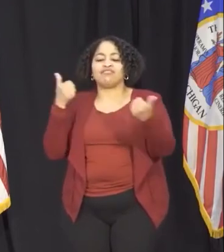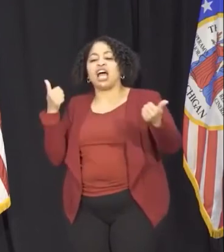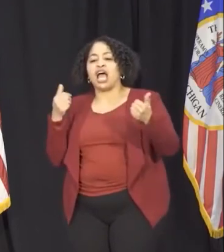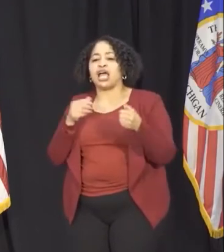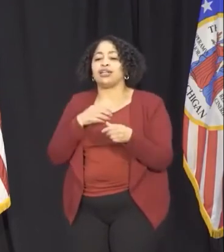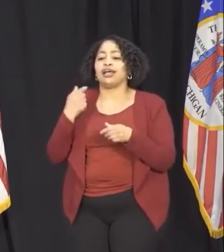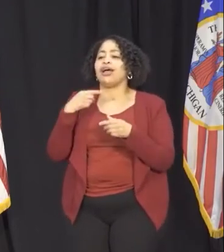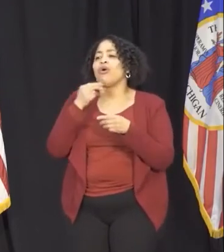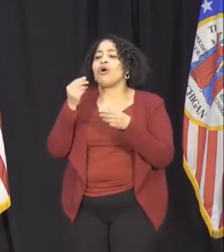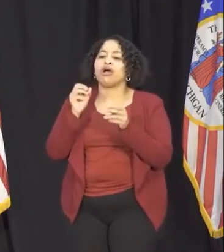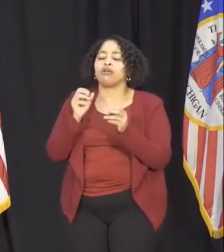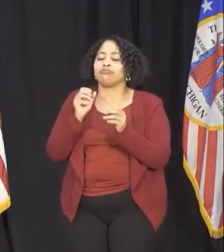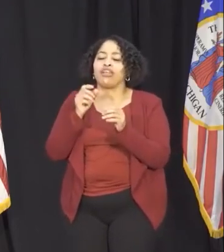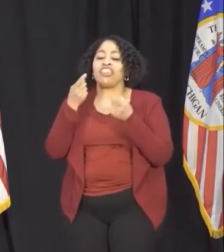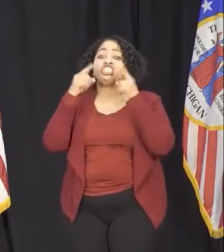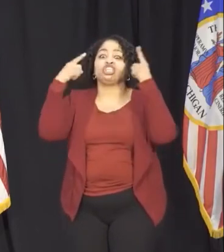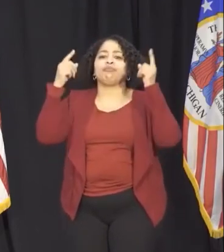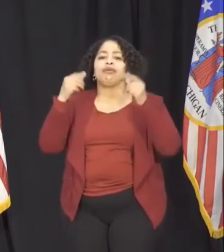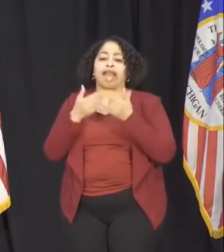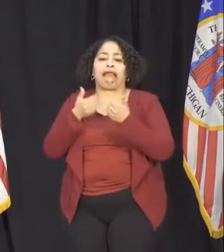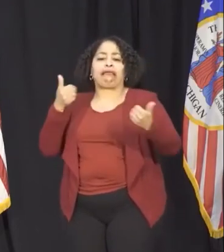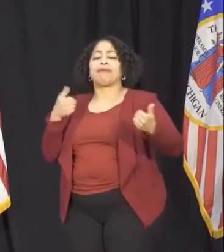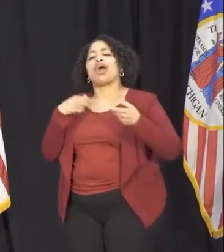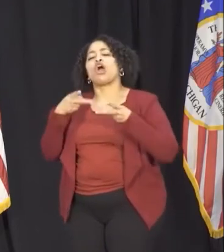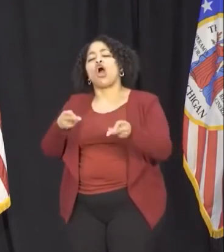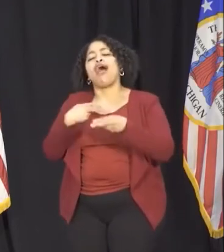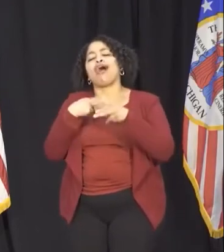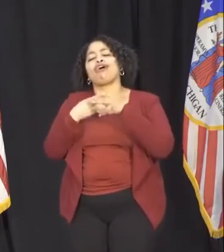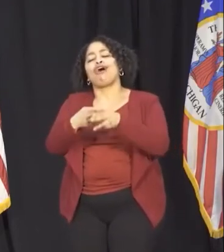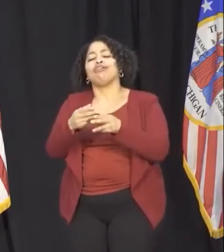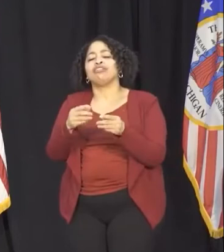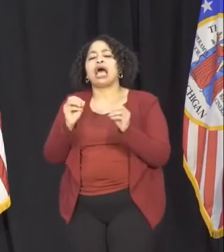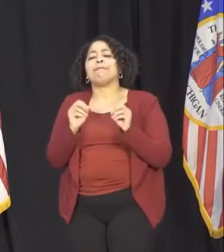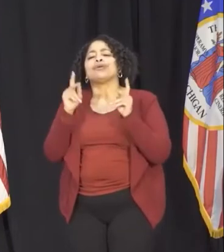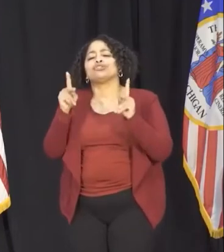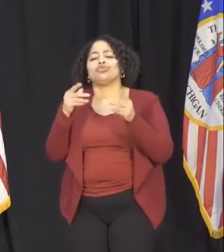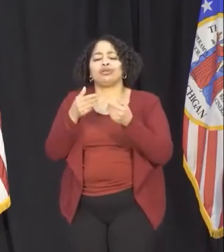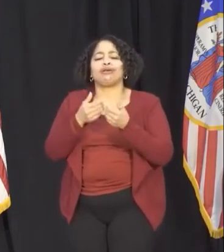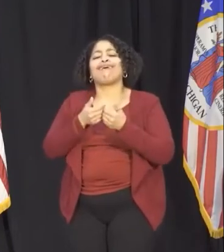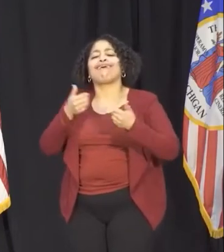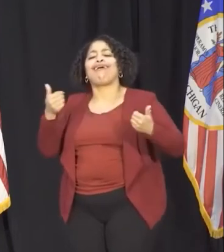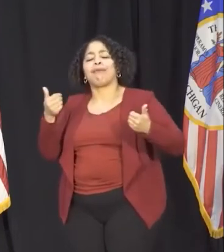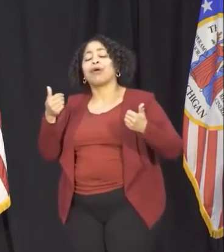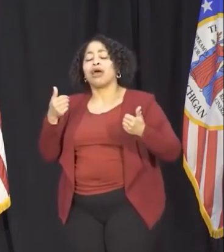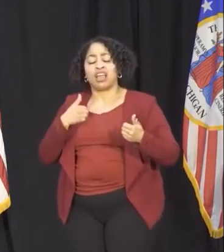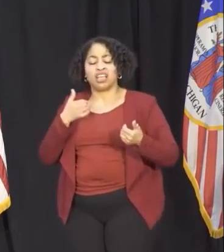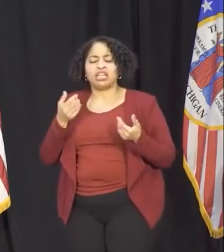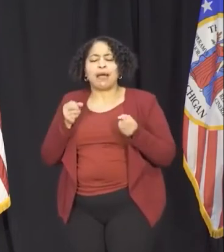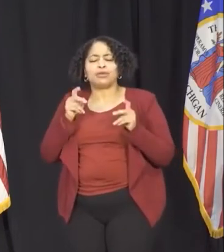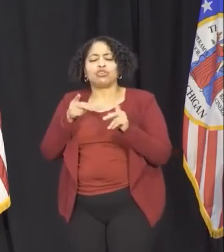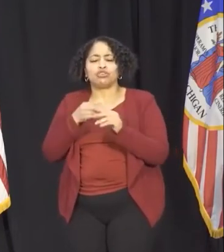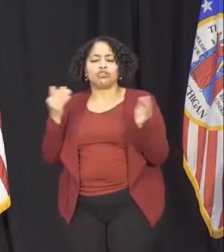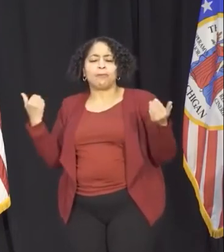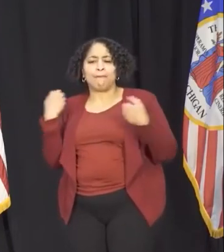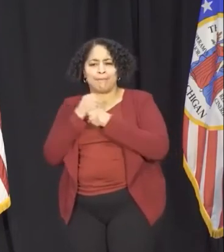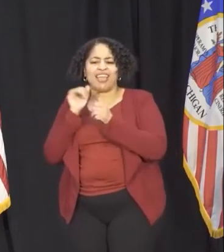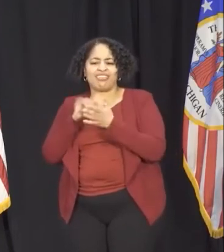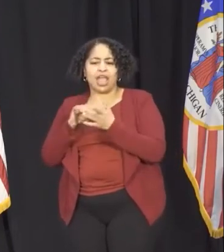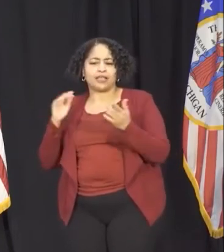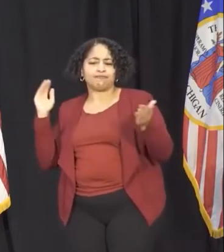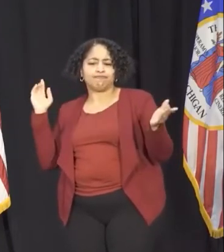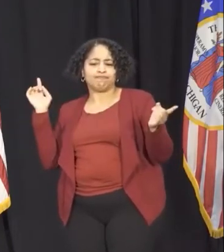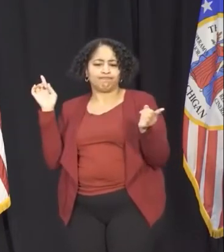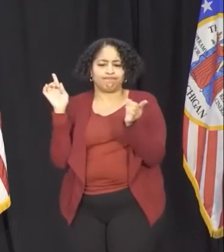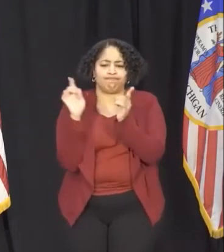it the achievement gap, I call it the opportunity gap, but this is a tool to narrow that gap. So I know we're talking a lot, and appropriately